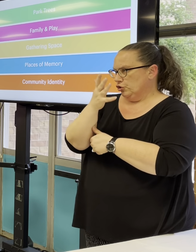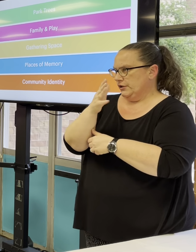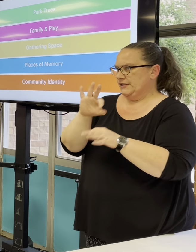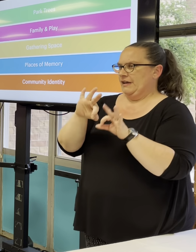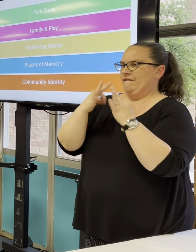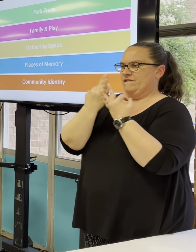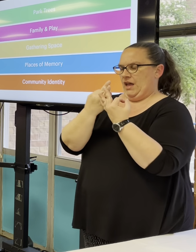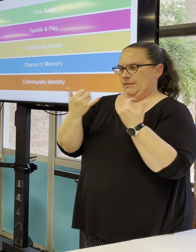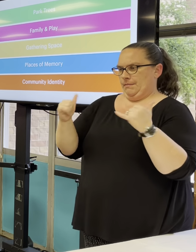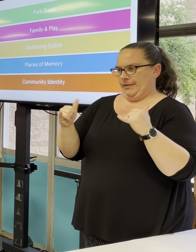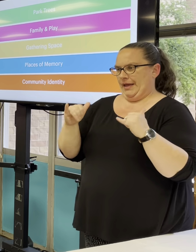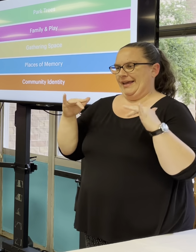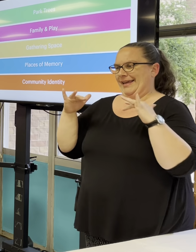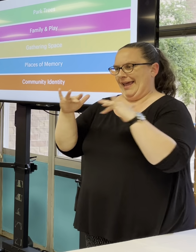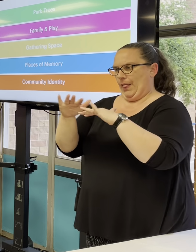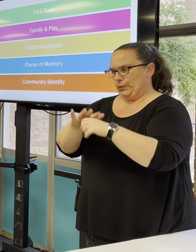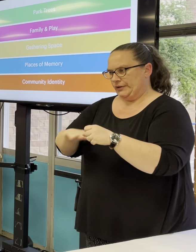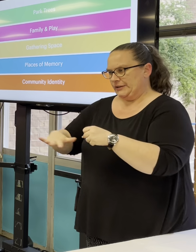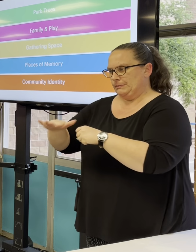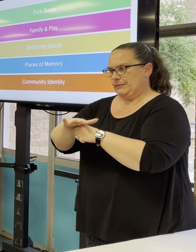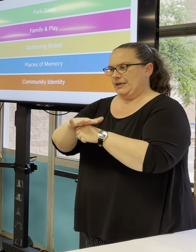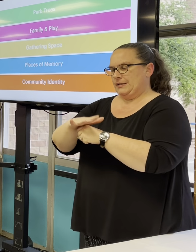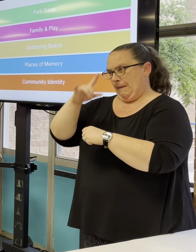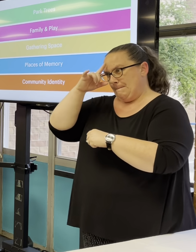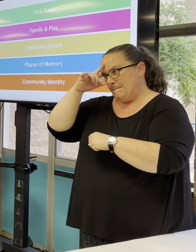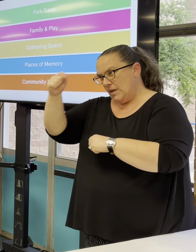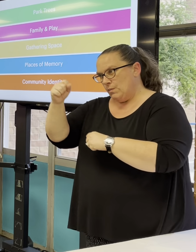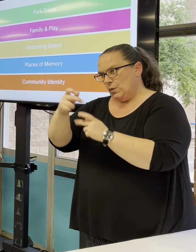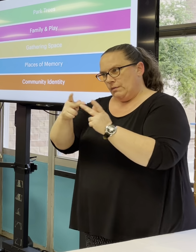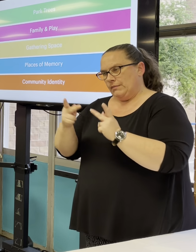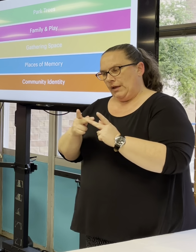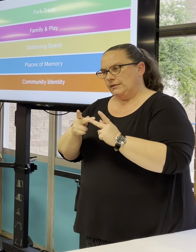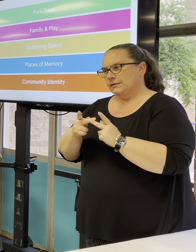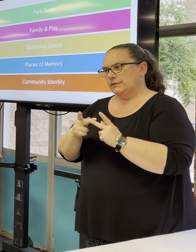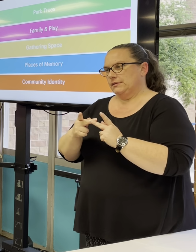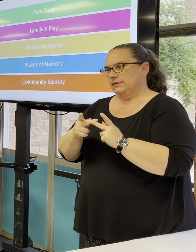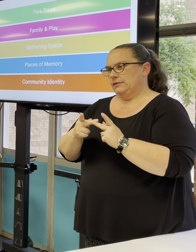and play, gathering space, places of memory, and then